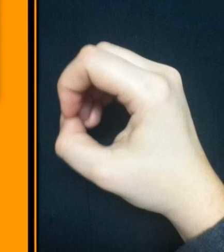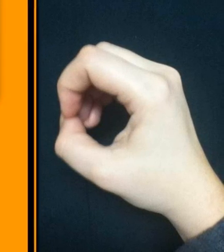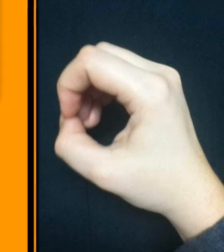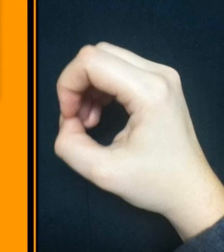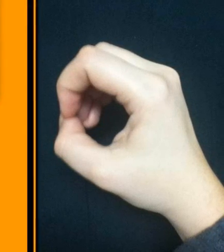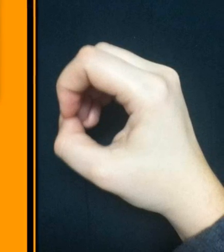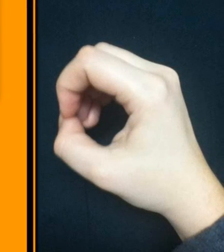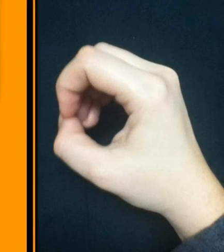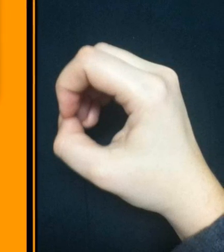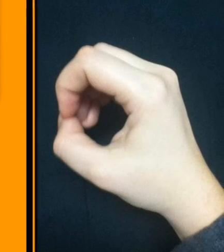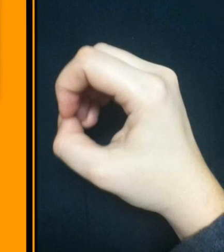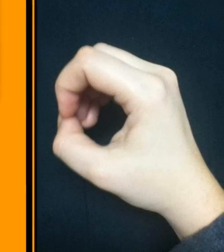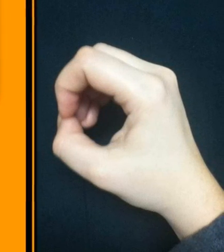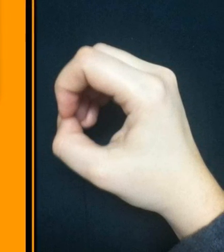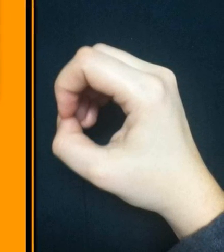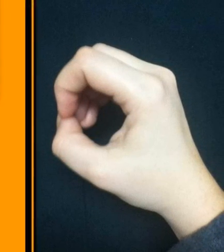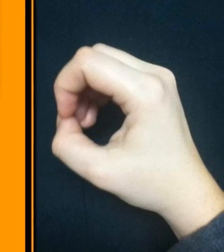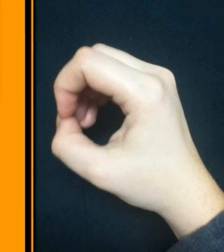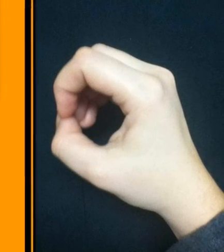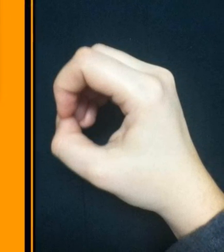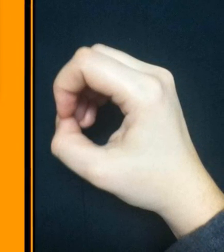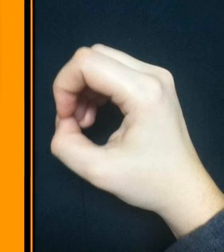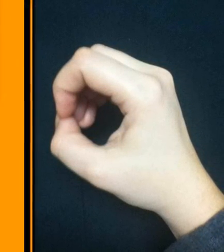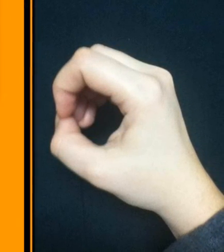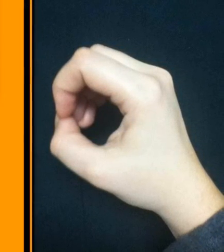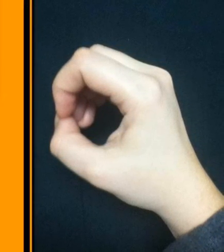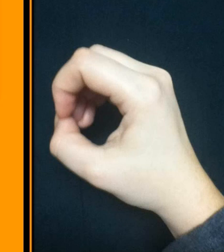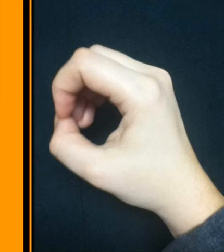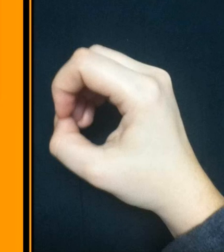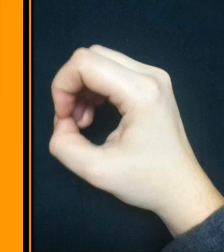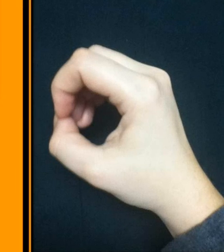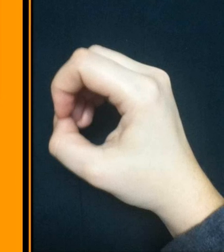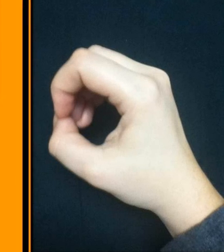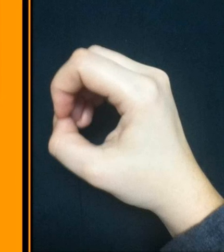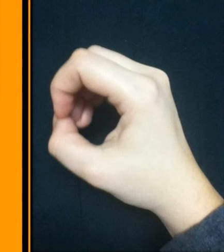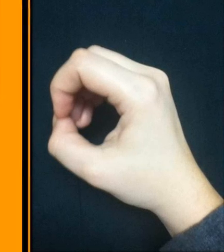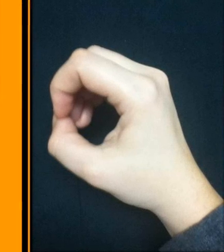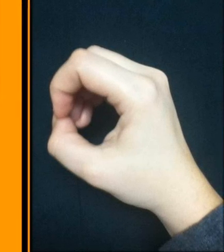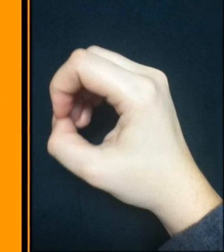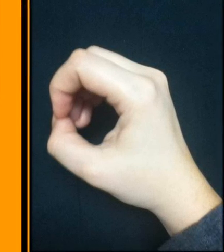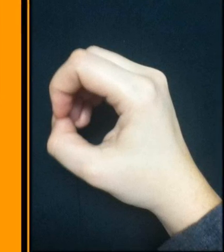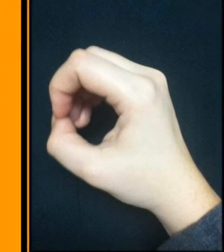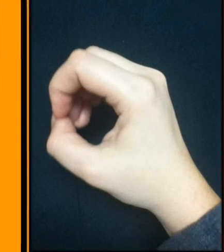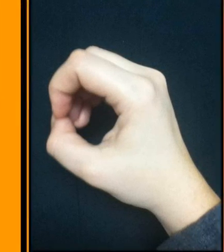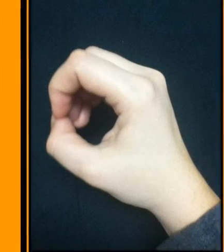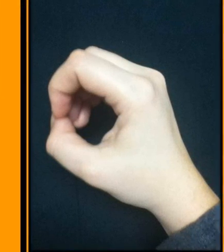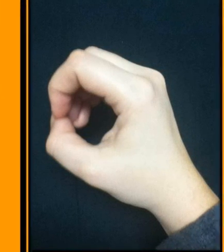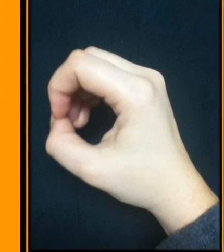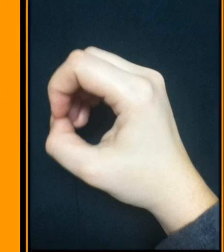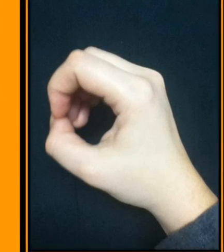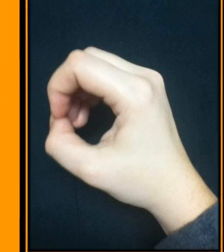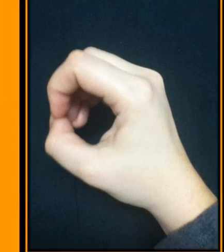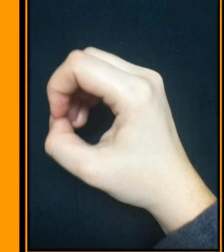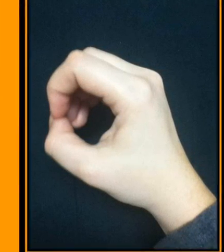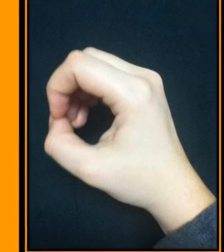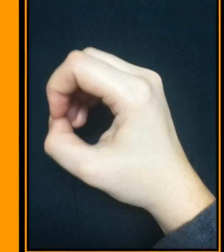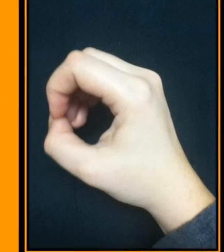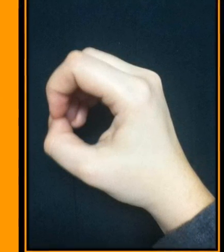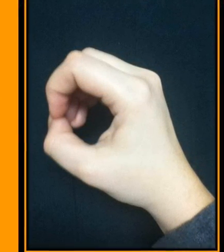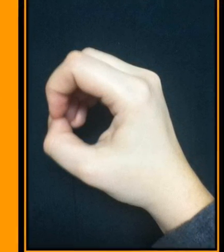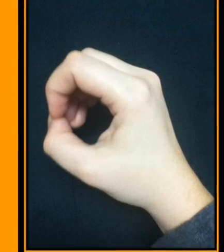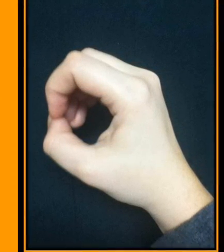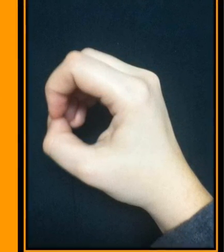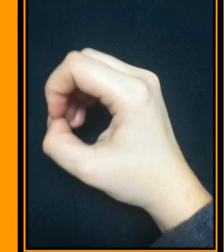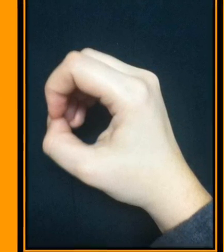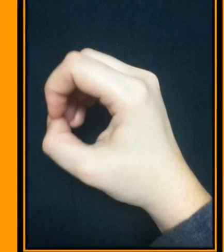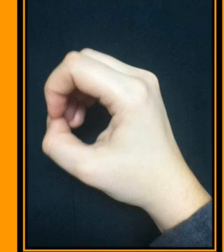is very easy. It is very similar to the sign we already learned for the letter C. Basically, all you need to